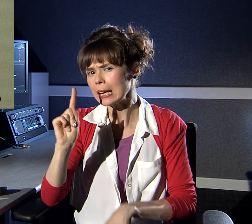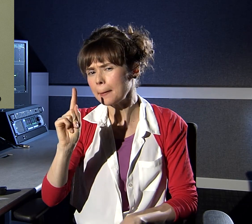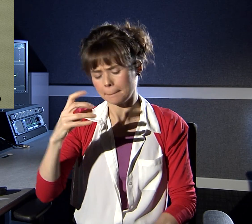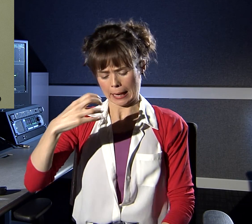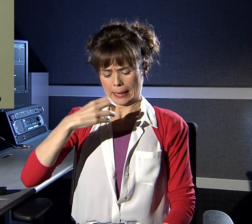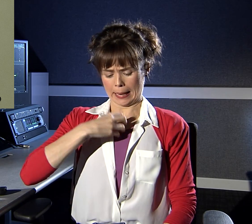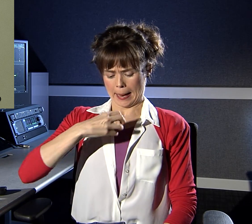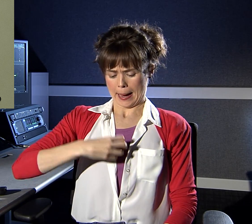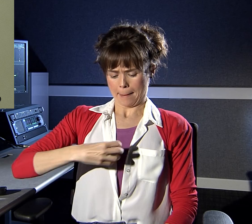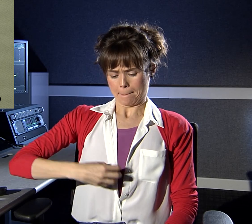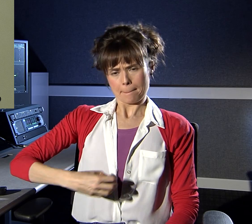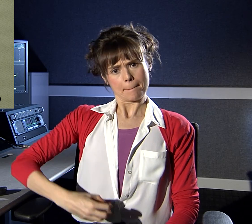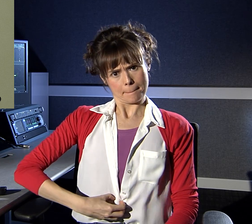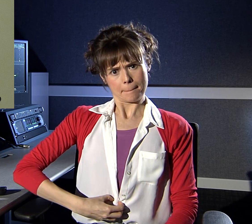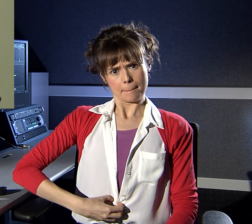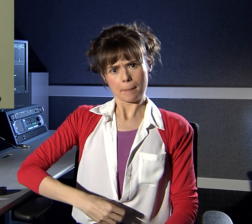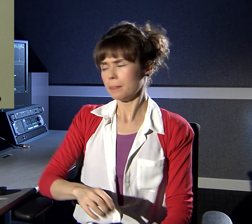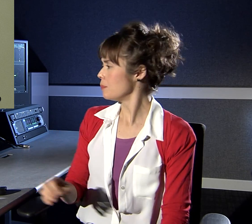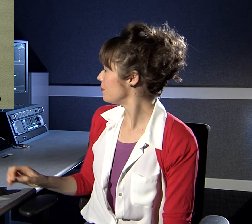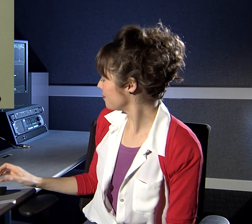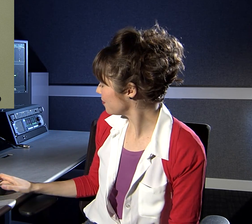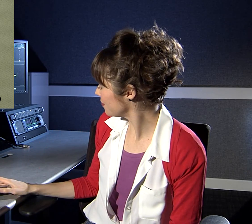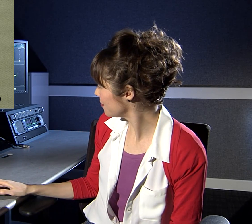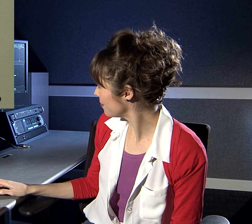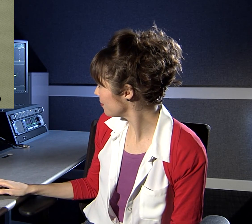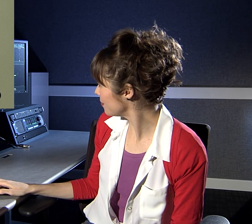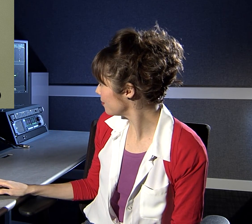Nym, and his sign name is like this.